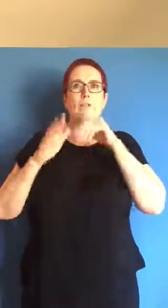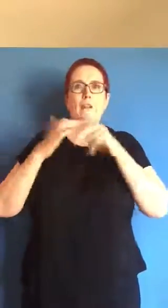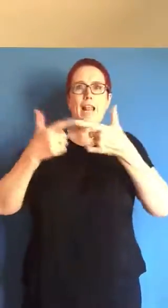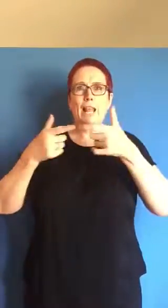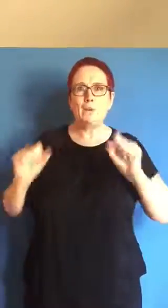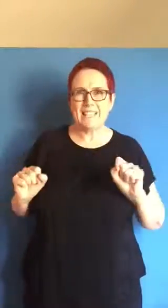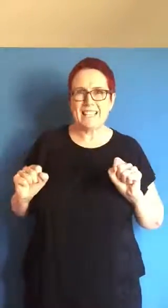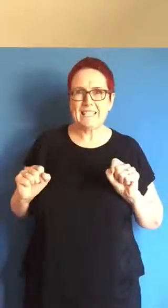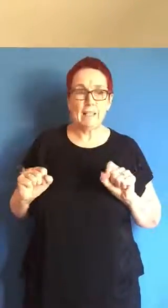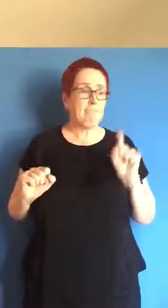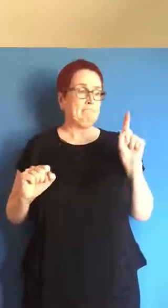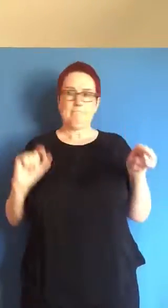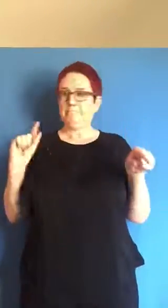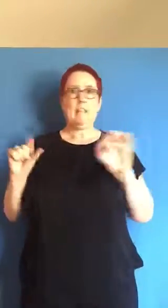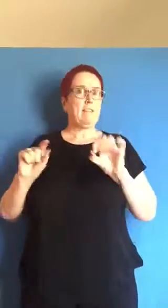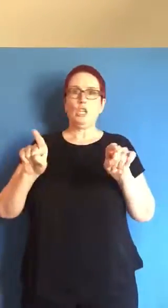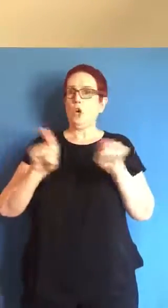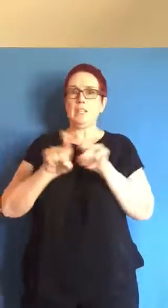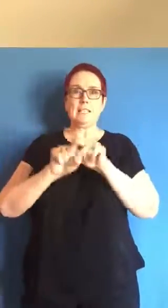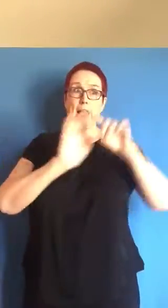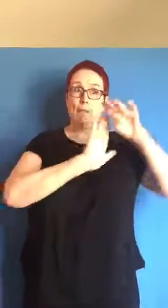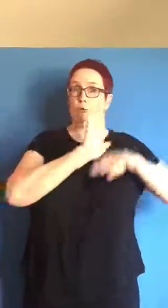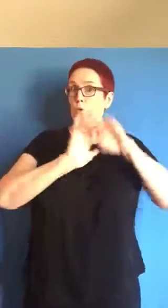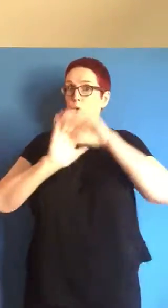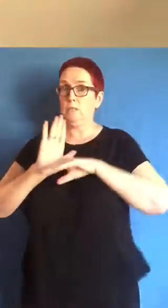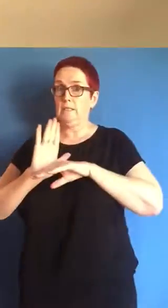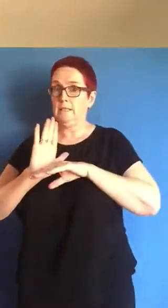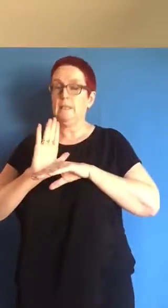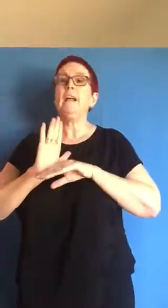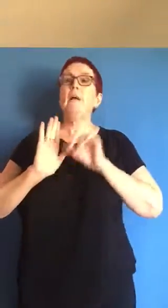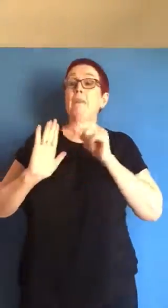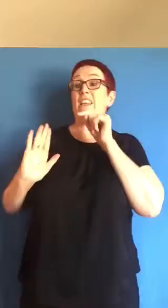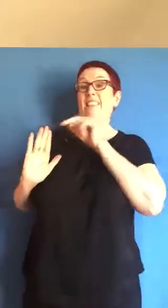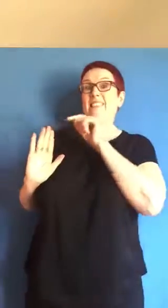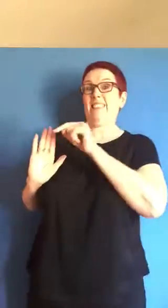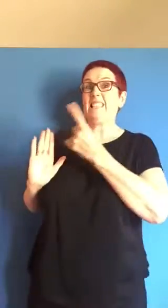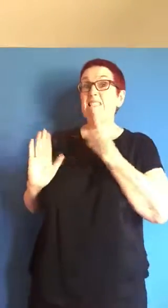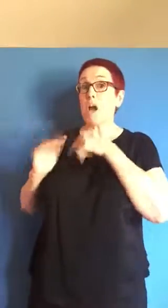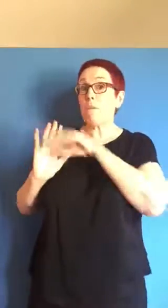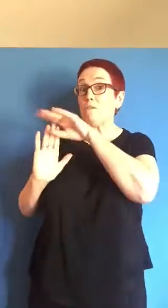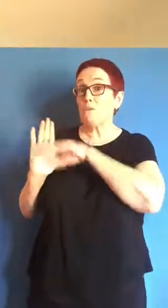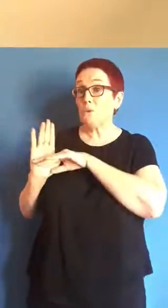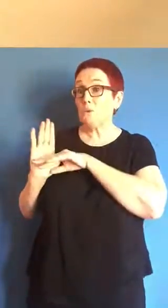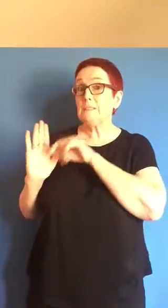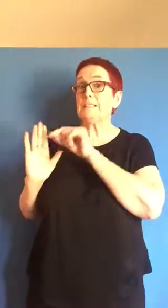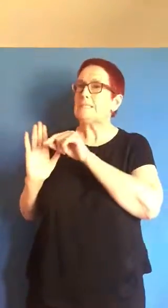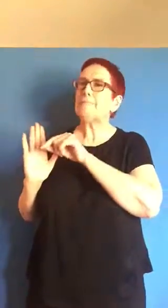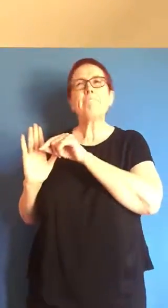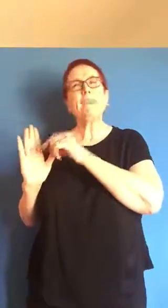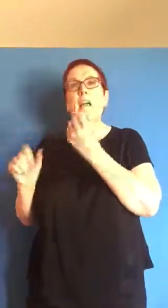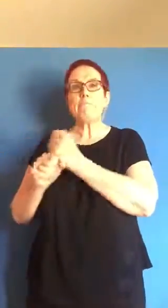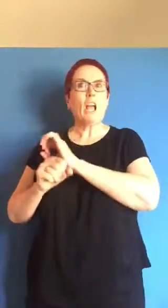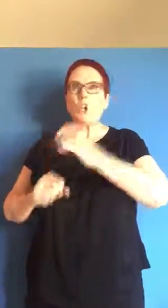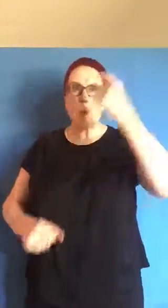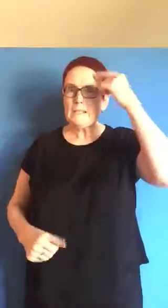are these not the same kinds of rules, but many of the prescriptive rules of language make no sense